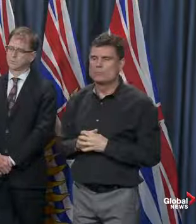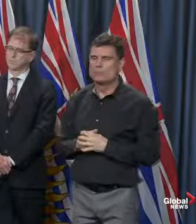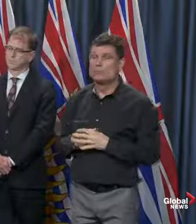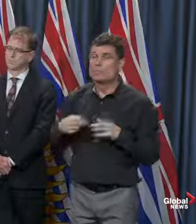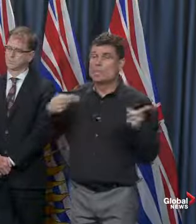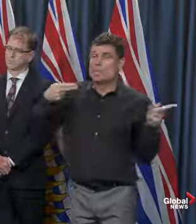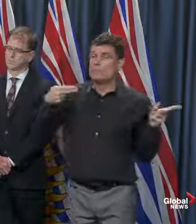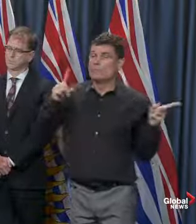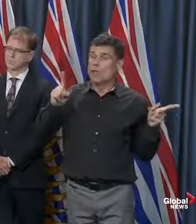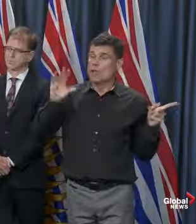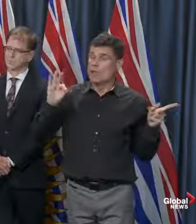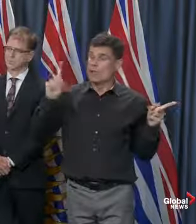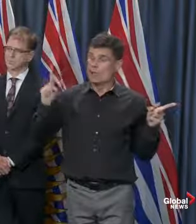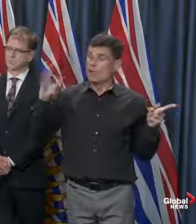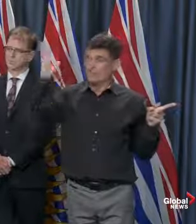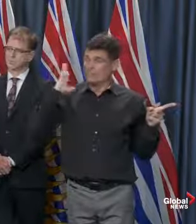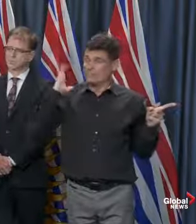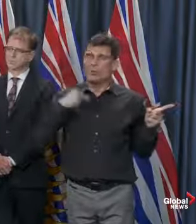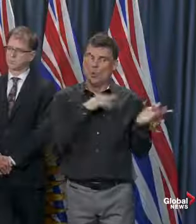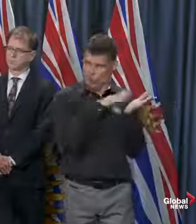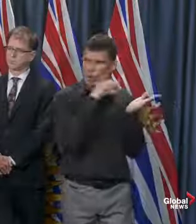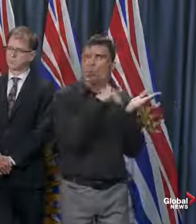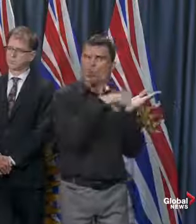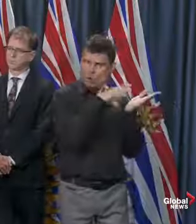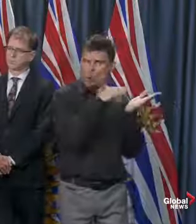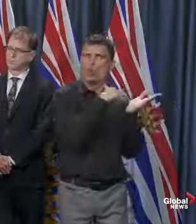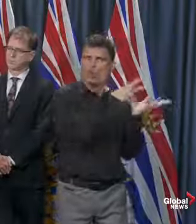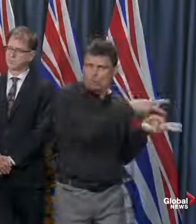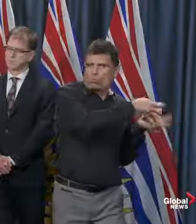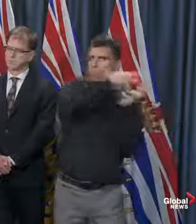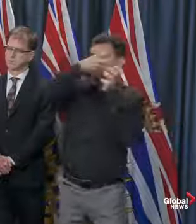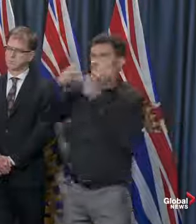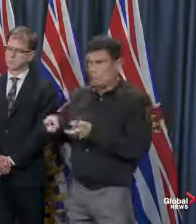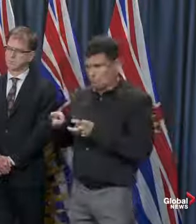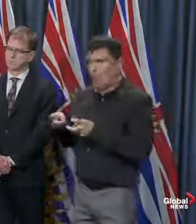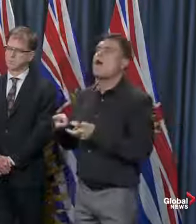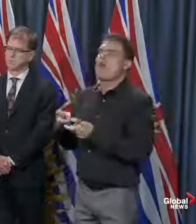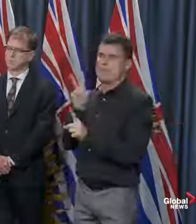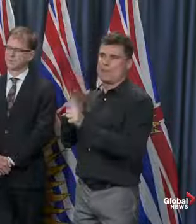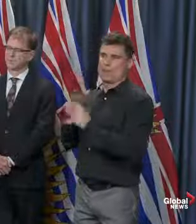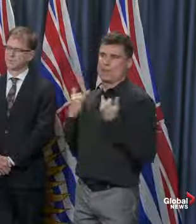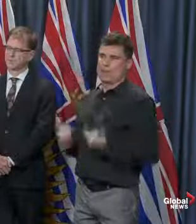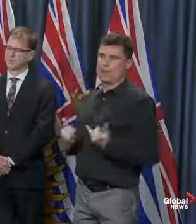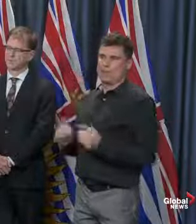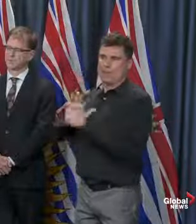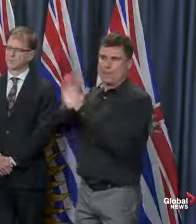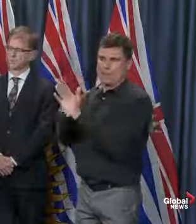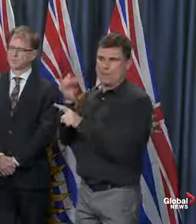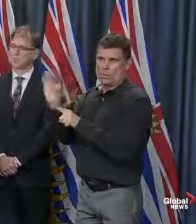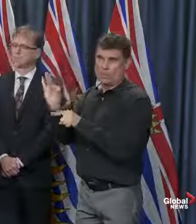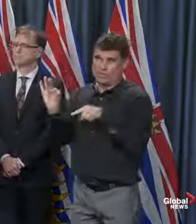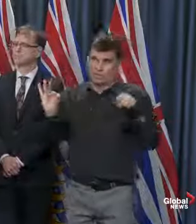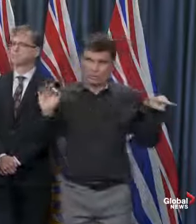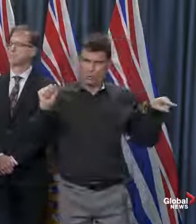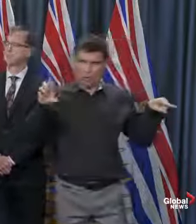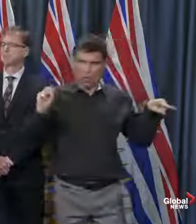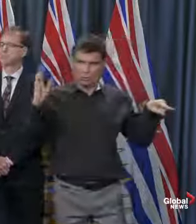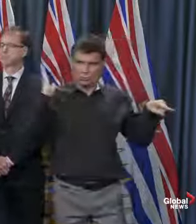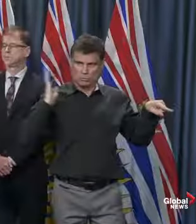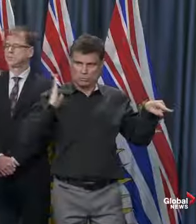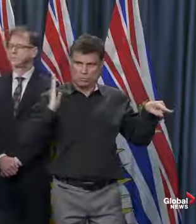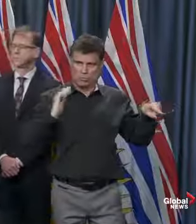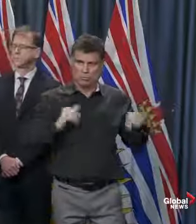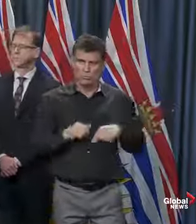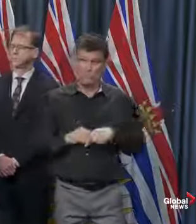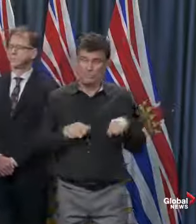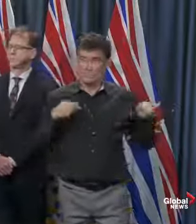and will continue to do. We did see as well in H1N1 that young people, young adults were often